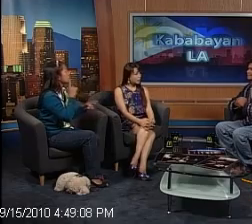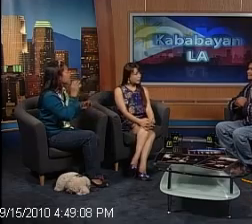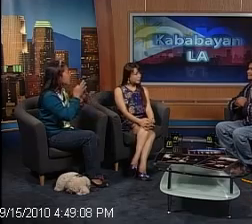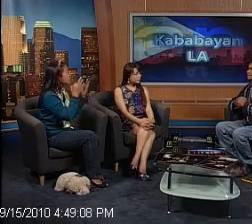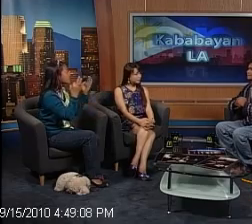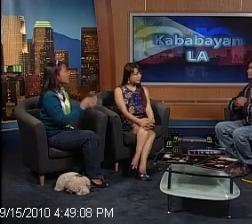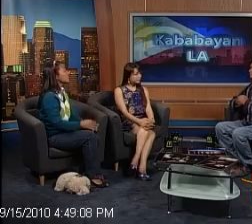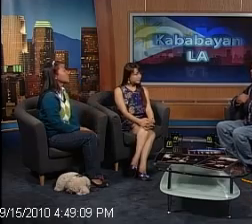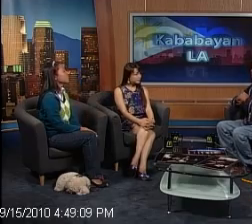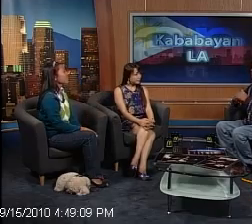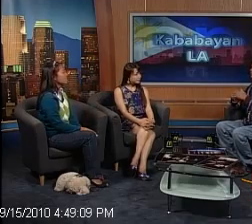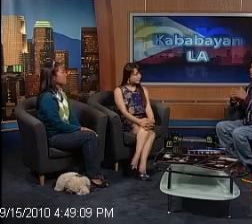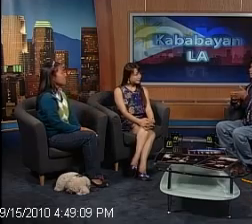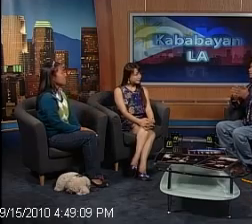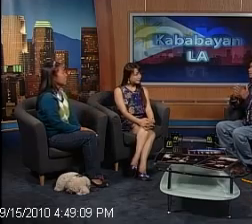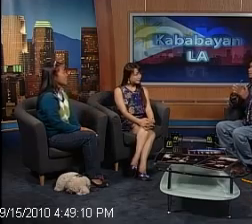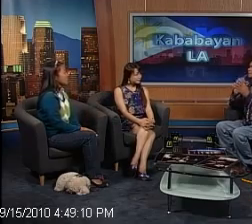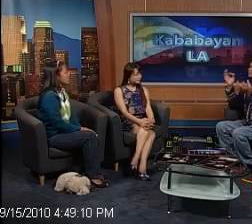DEAFestival?